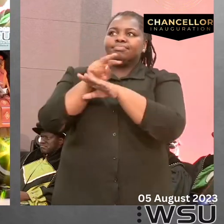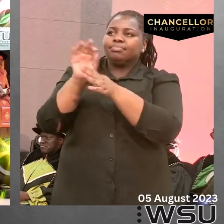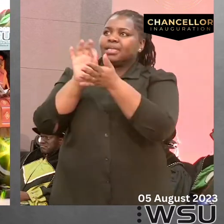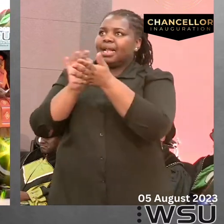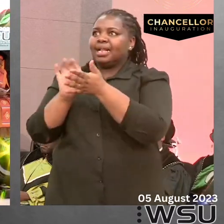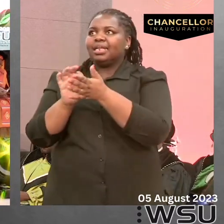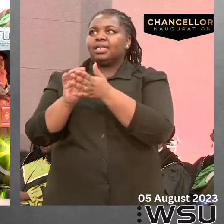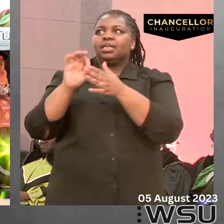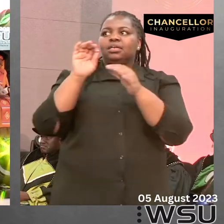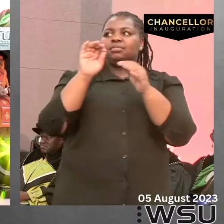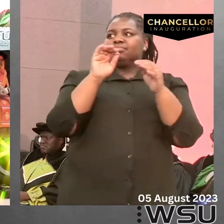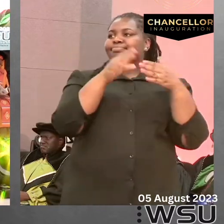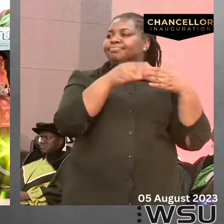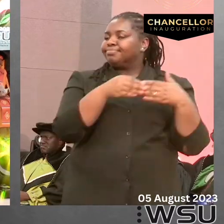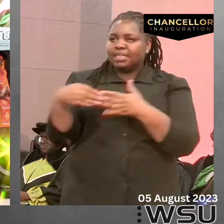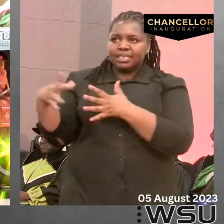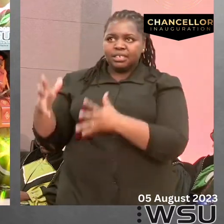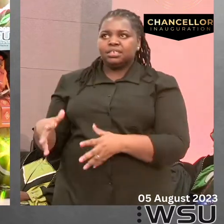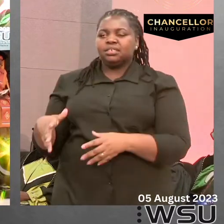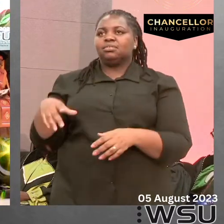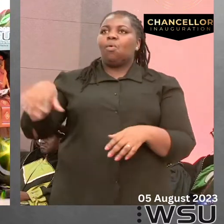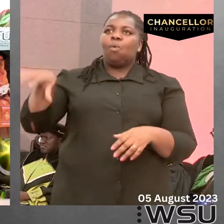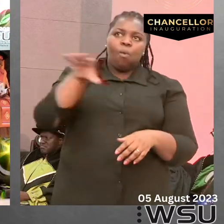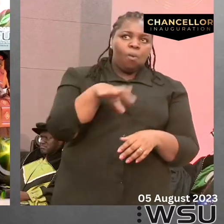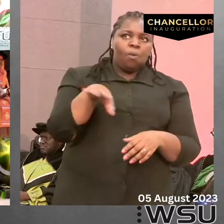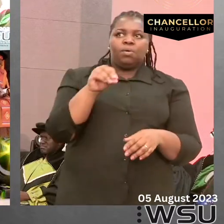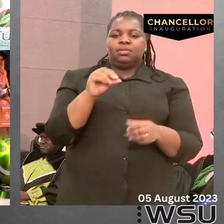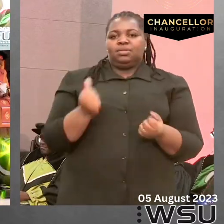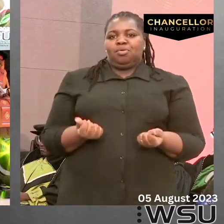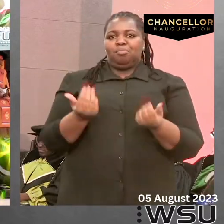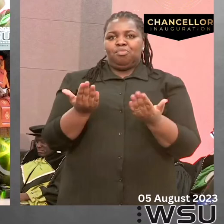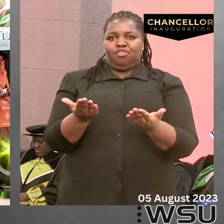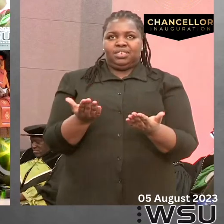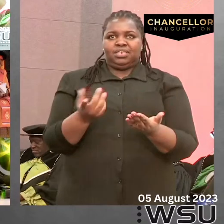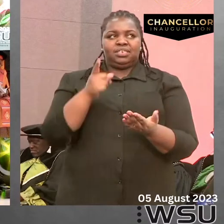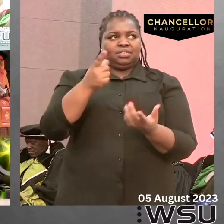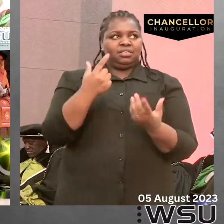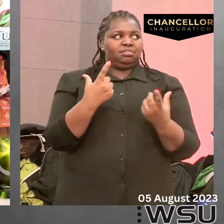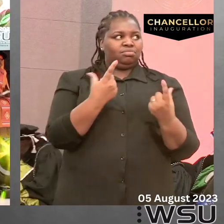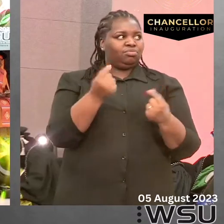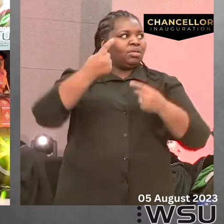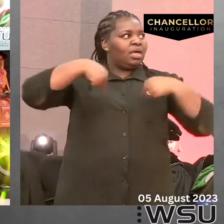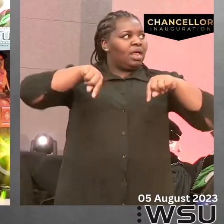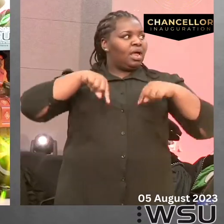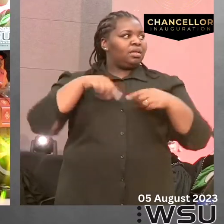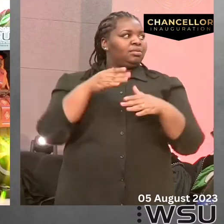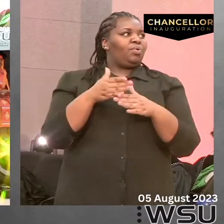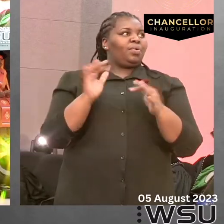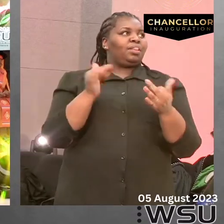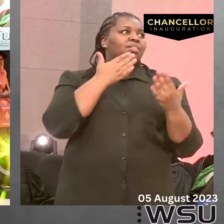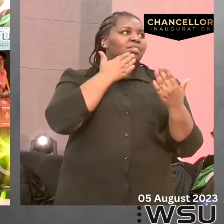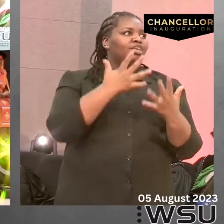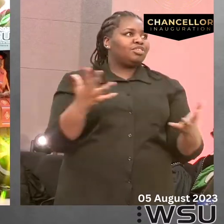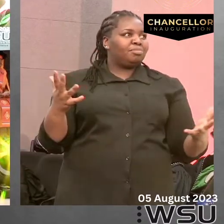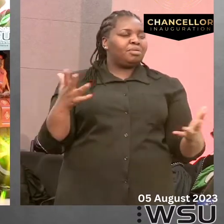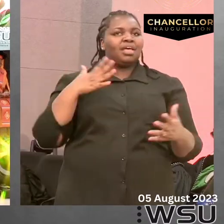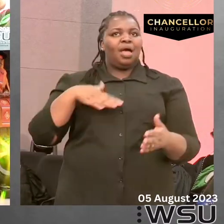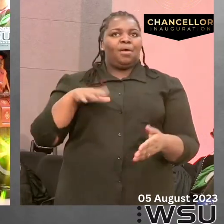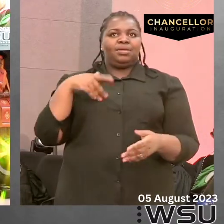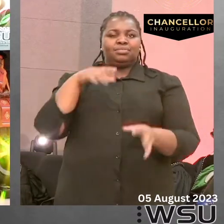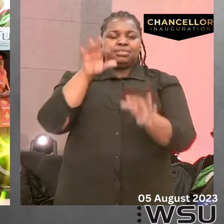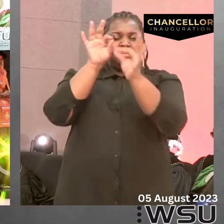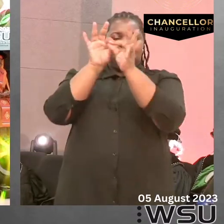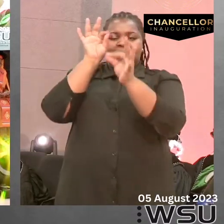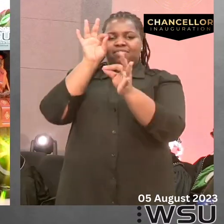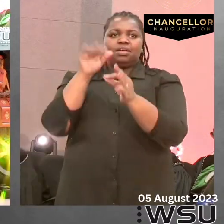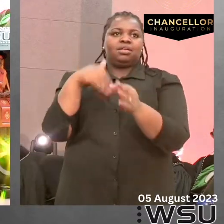cleaning, ushers, all those who've also provided us with nourishment. Thank you. I want to